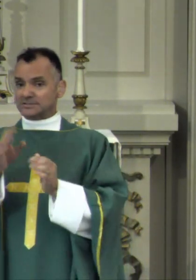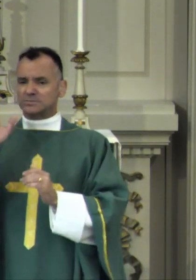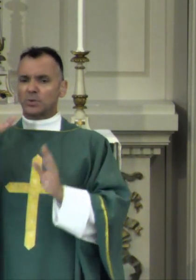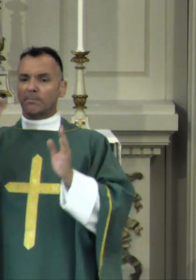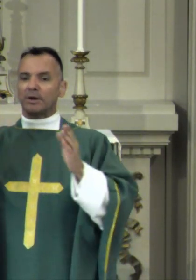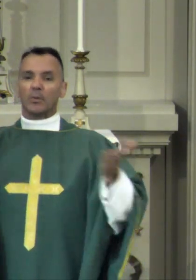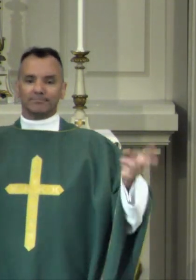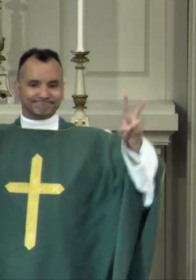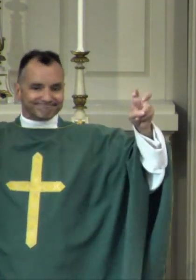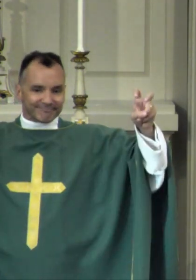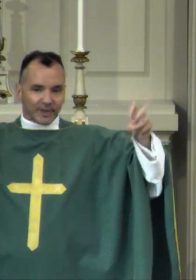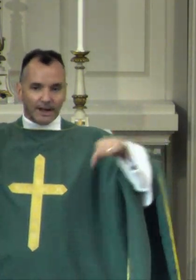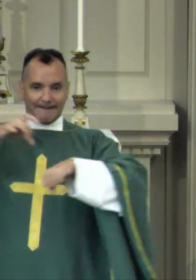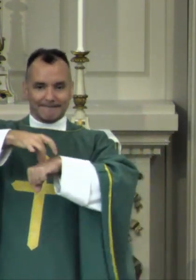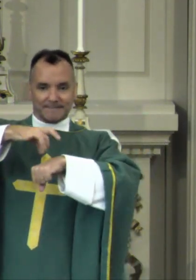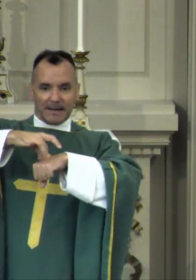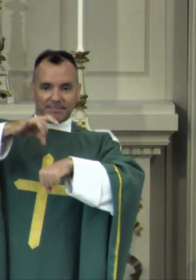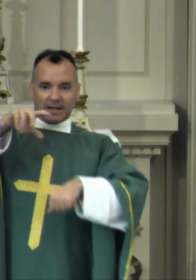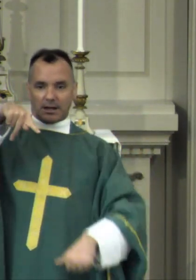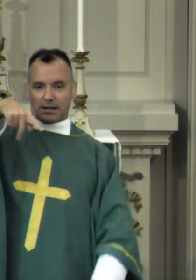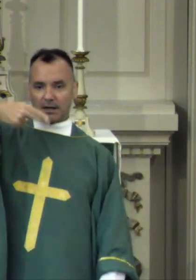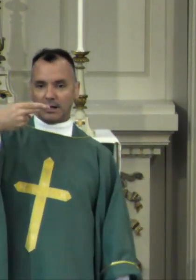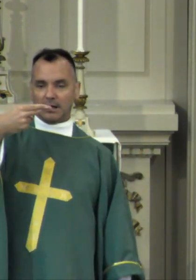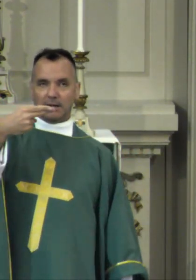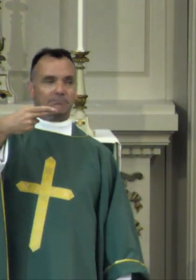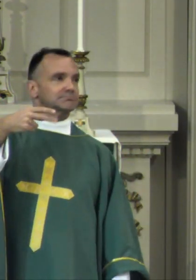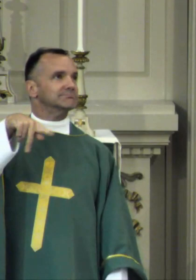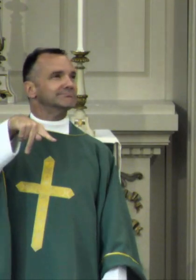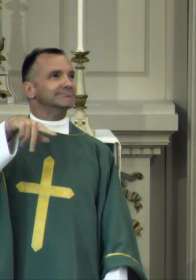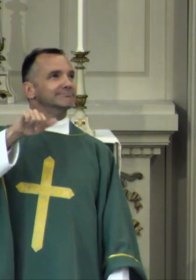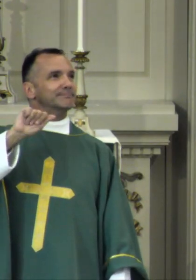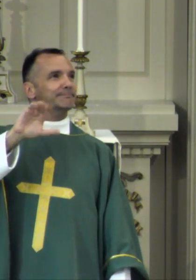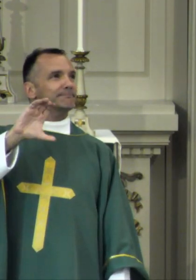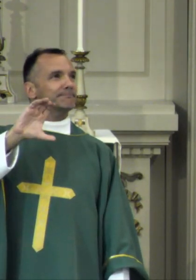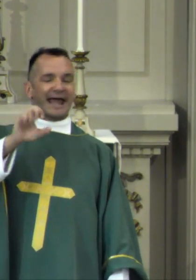morning. After the 10:30 Mass, we're going to have